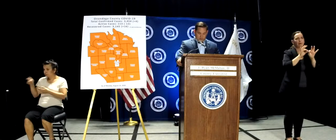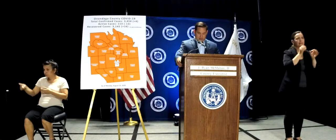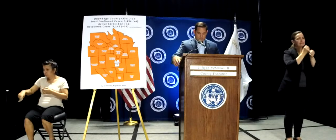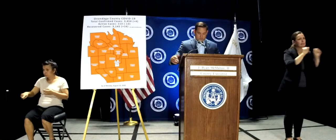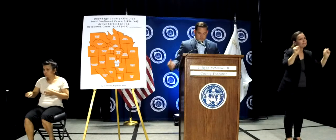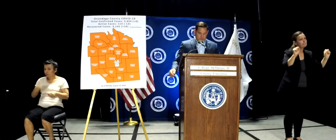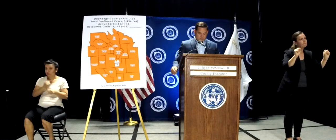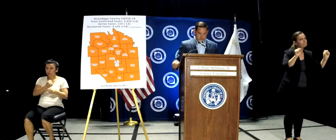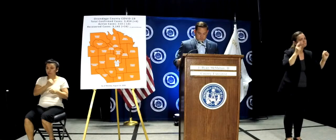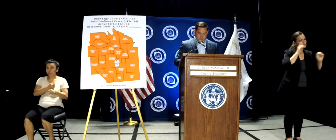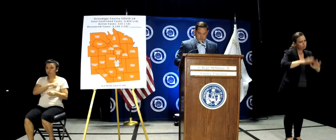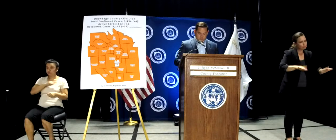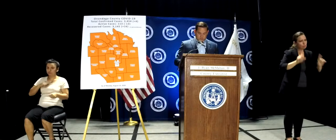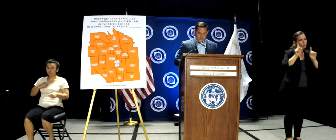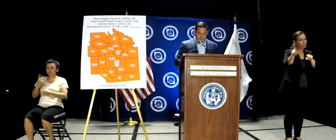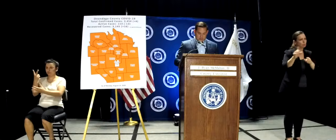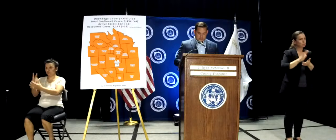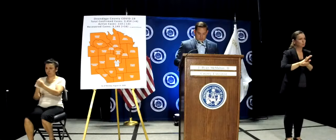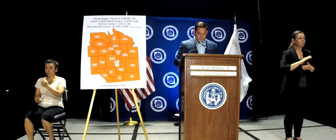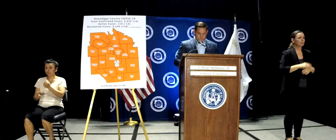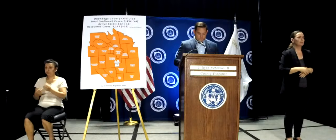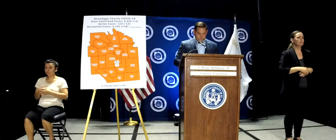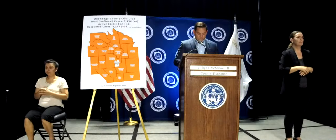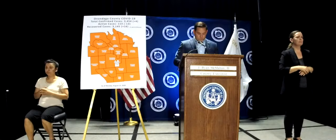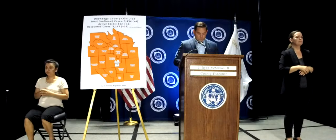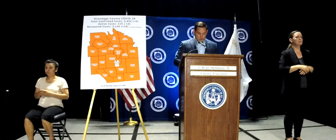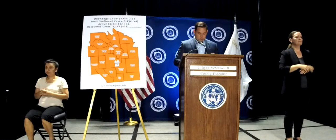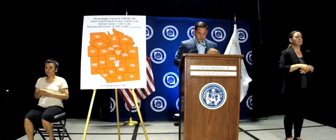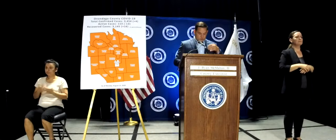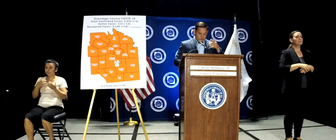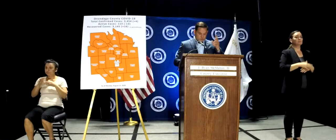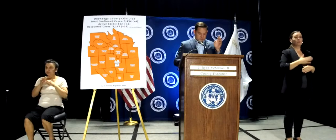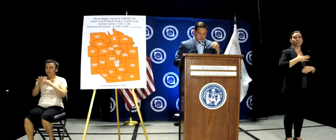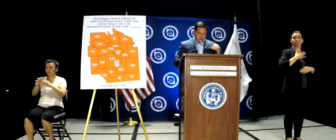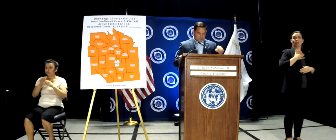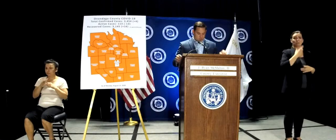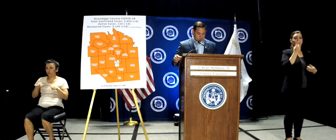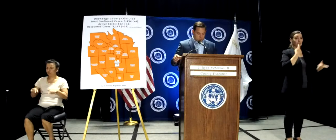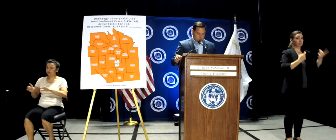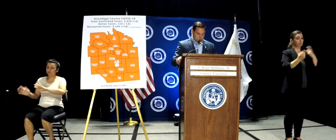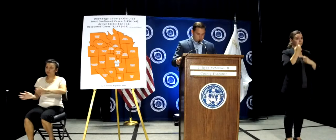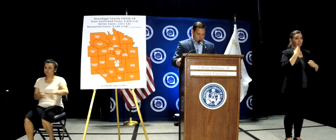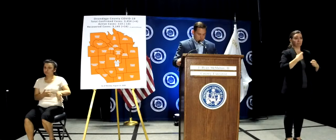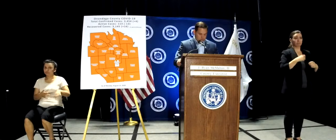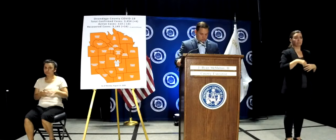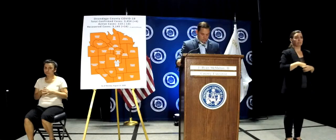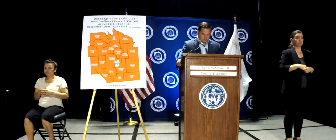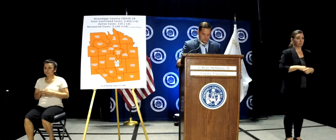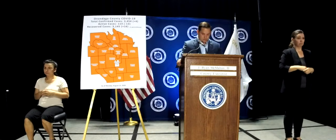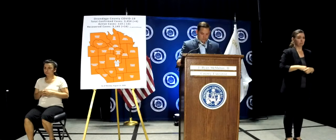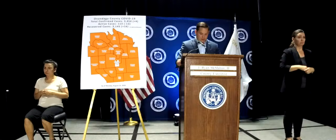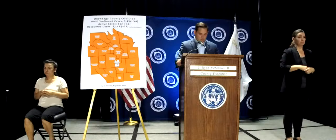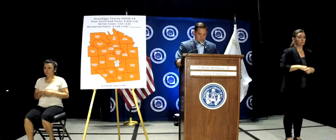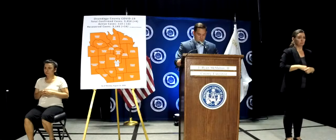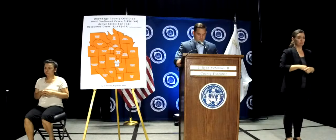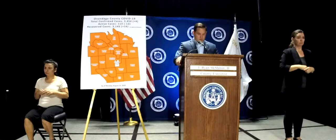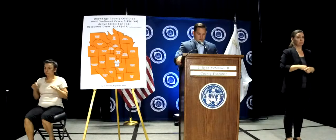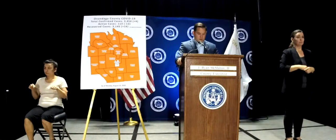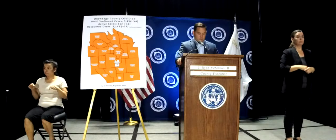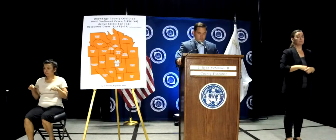So very happy to take questions on that later. Control room today, we talked a little bit